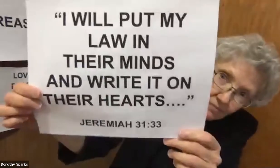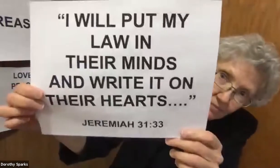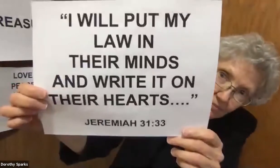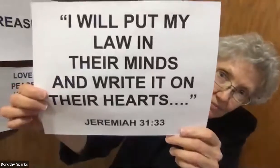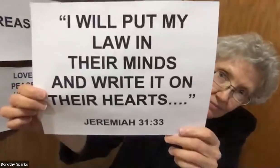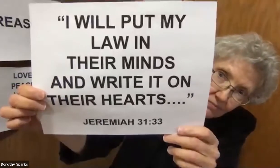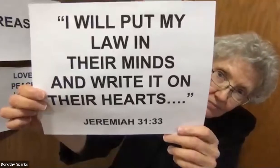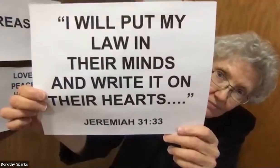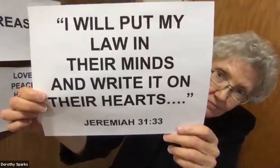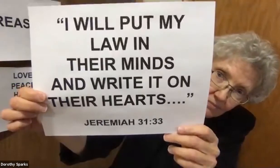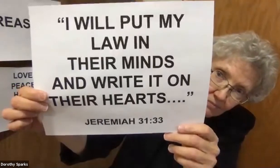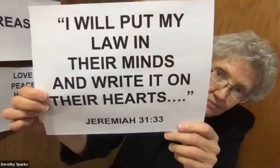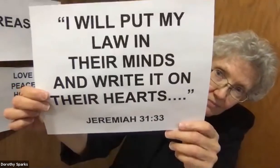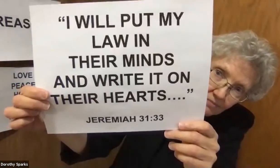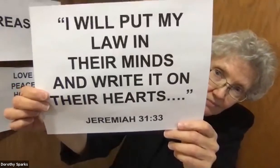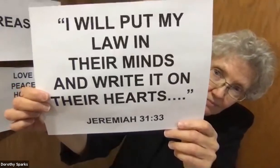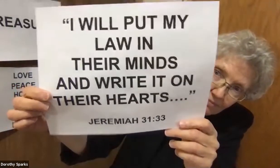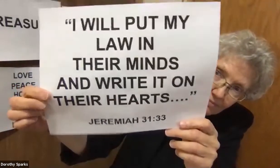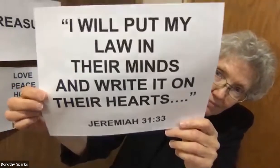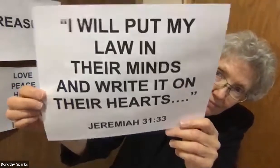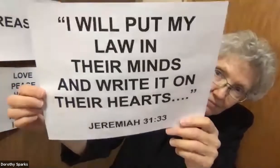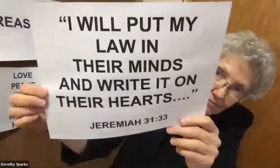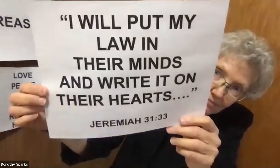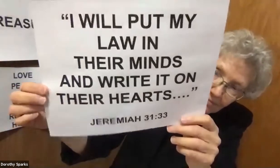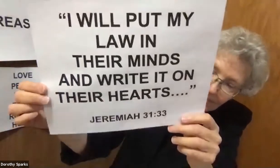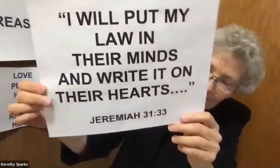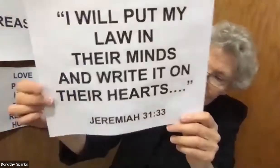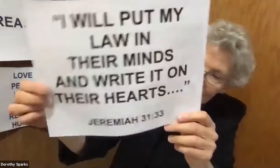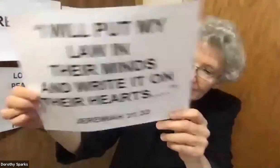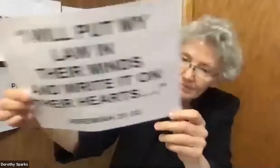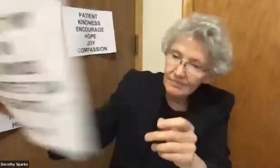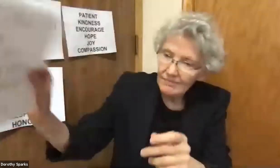that said, I will put my law in their minds and write it on their